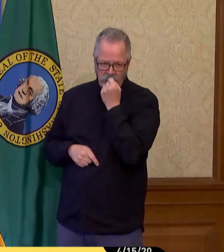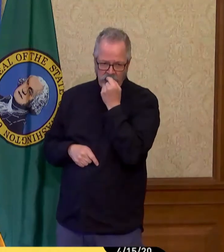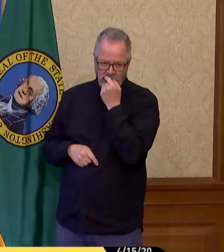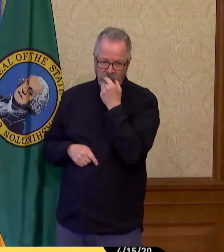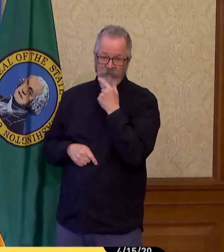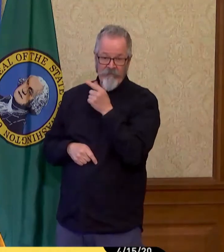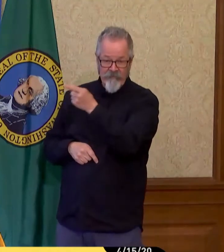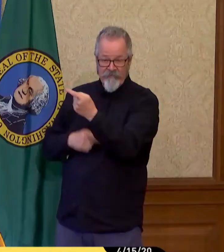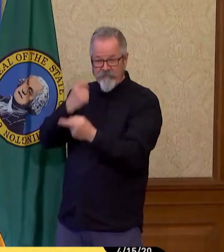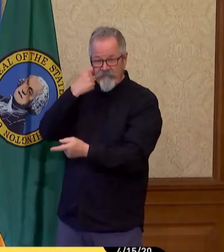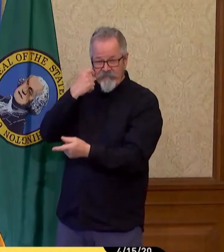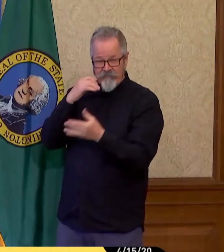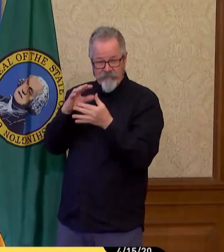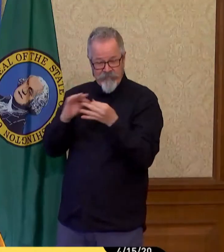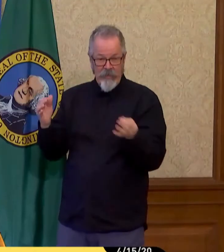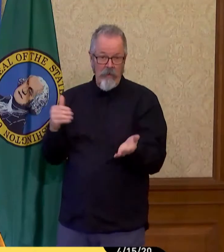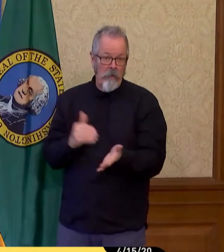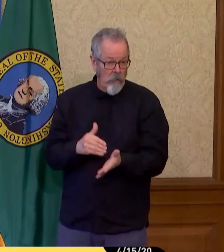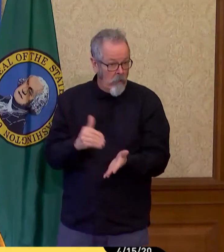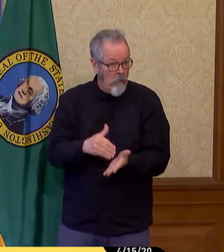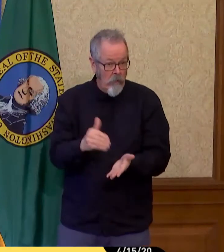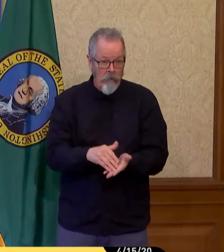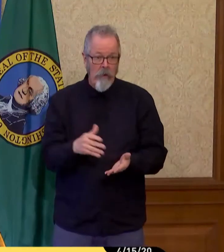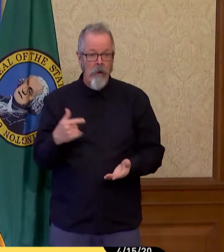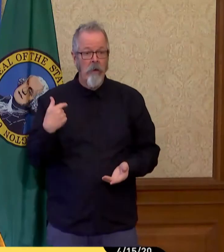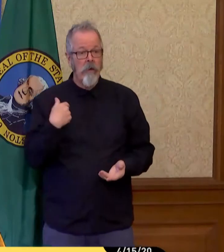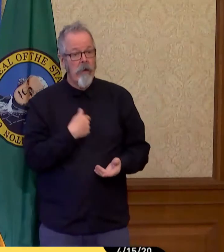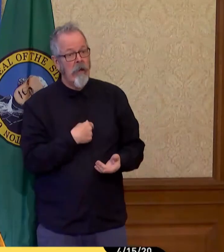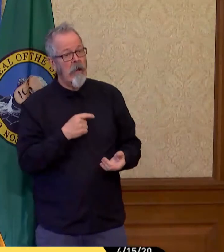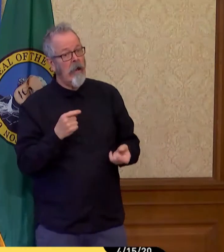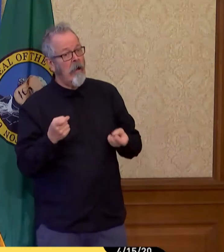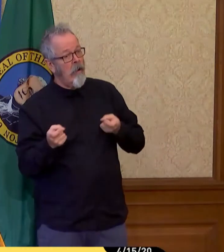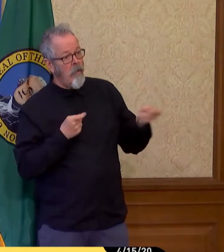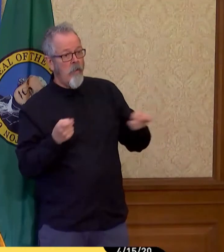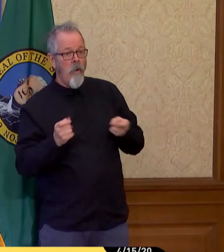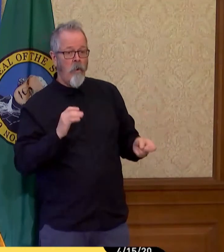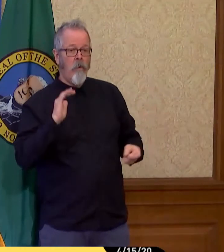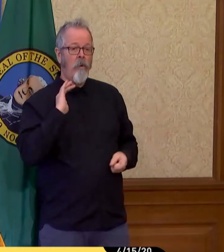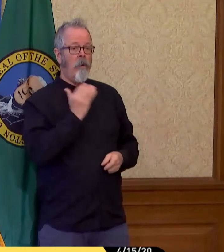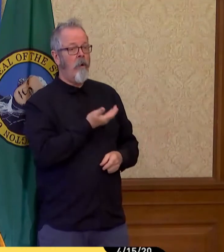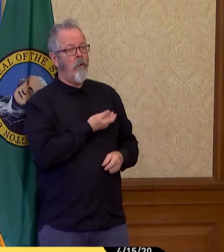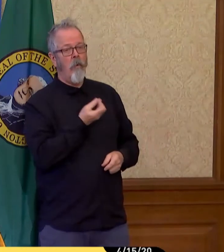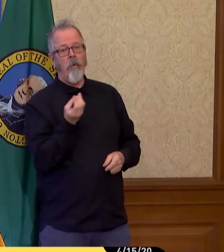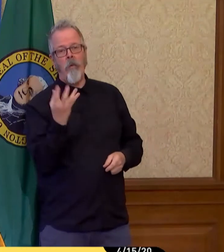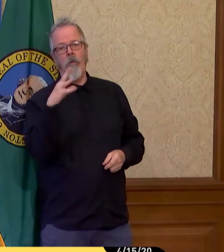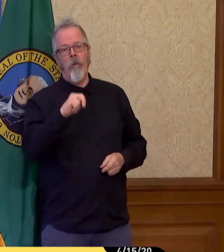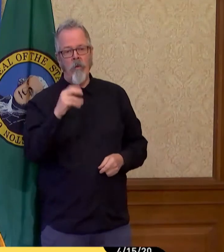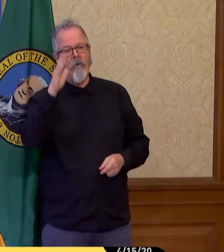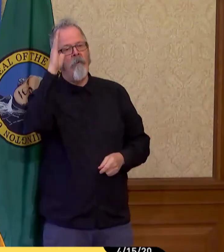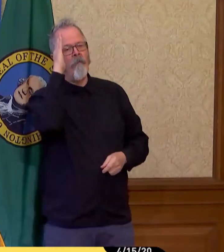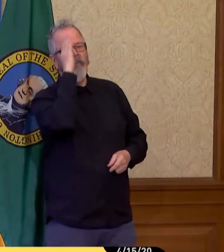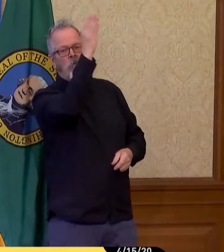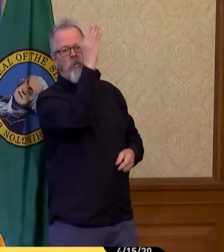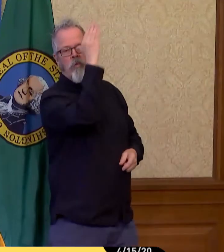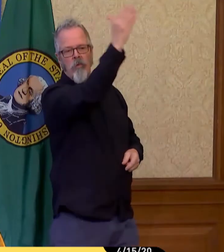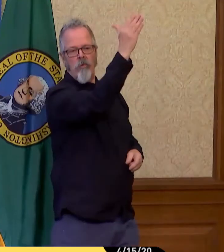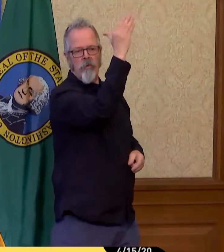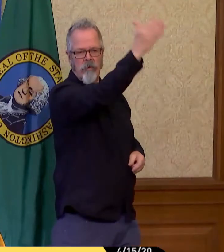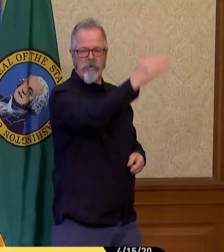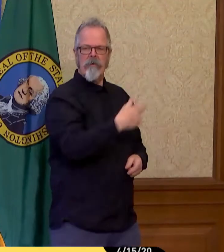states that Washington can control that may reopen or ease